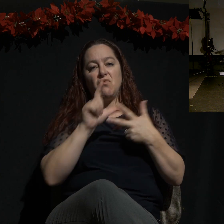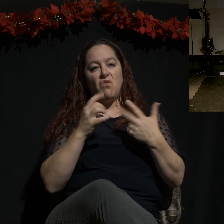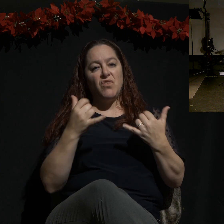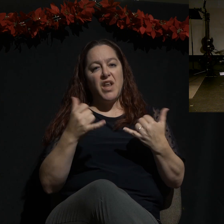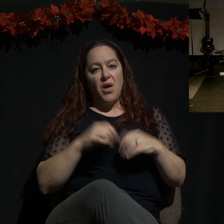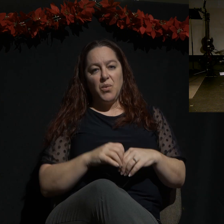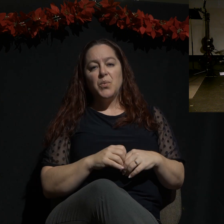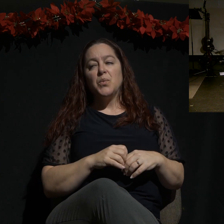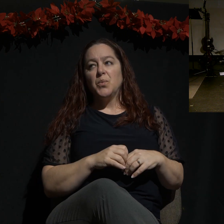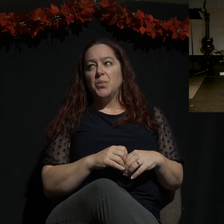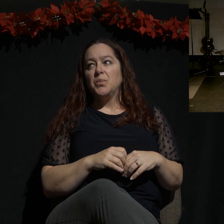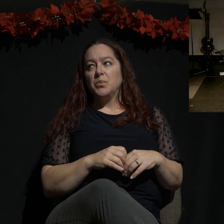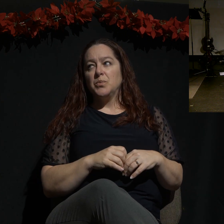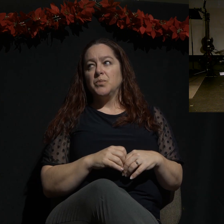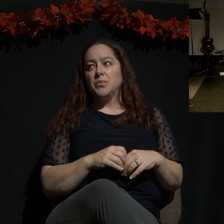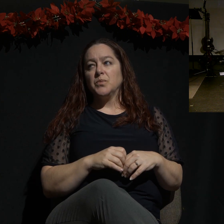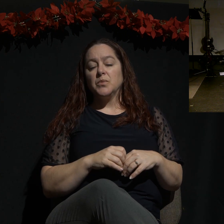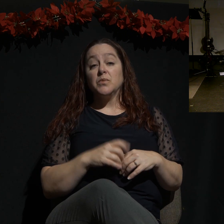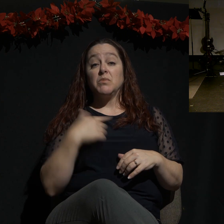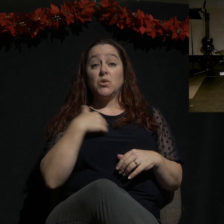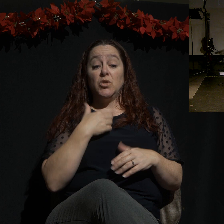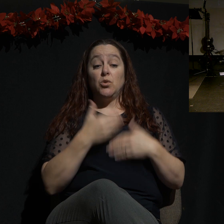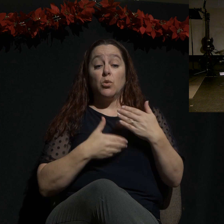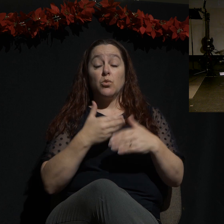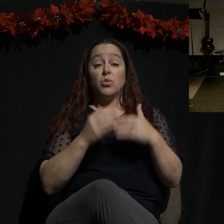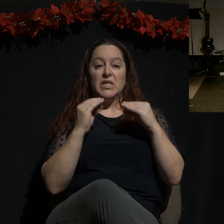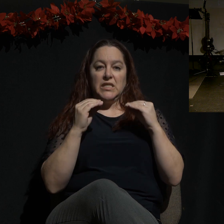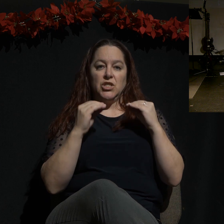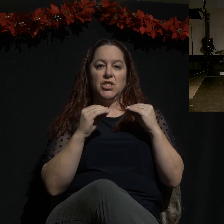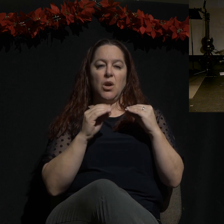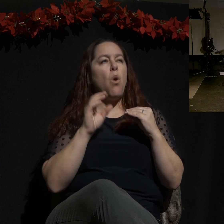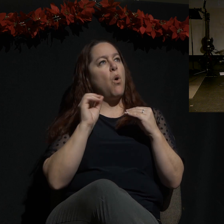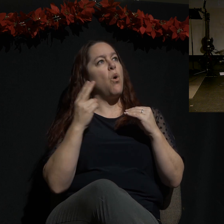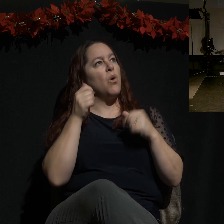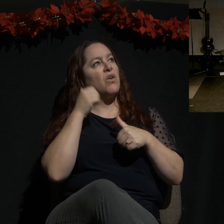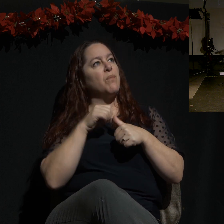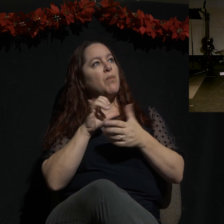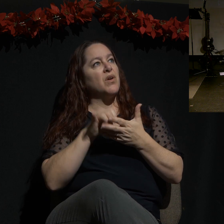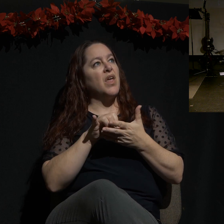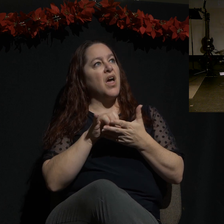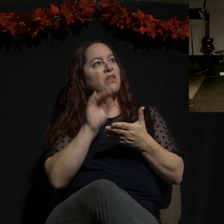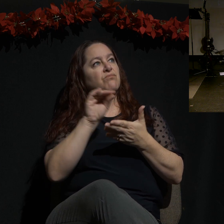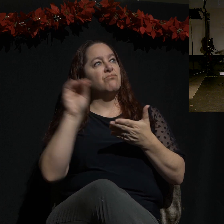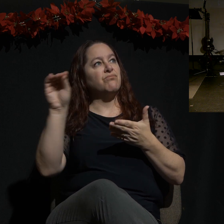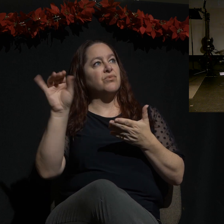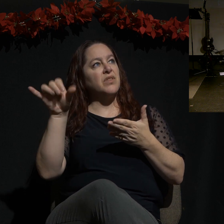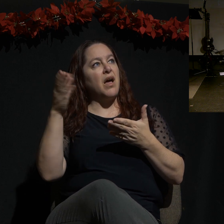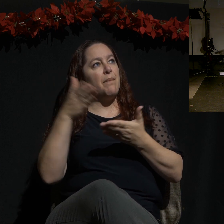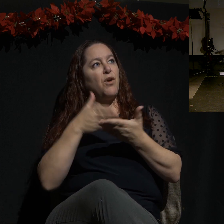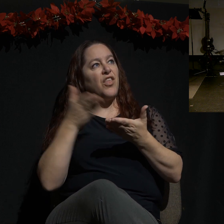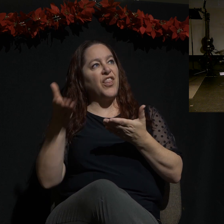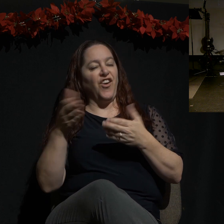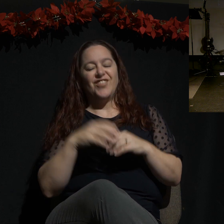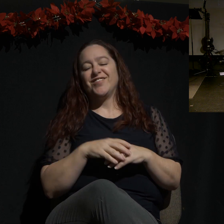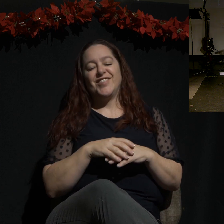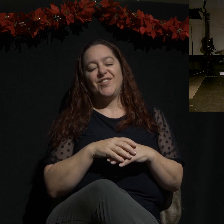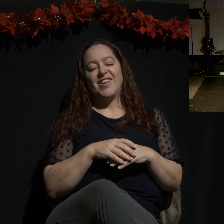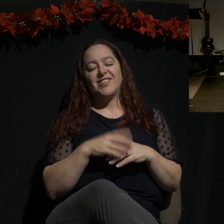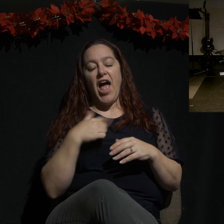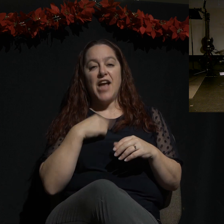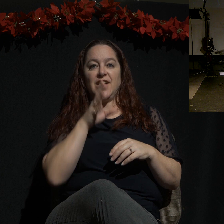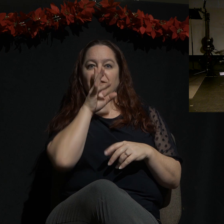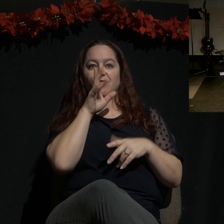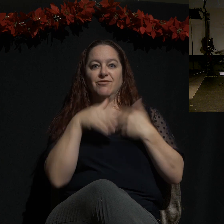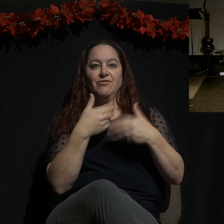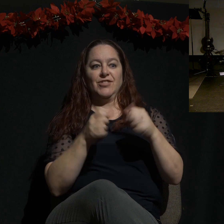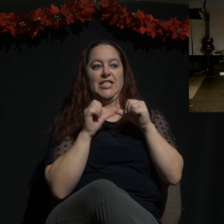there. And as we get through the teaching, you can just be like, oh, yeah, I remember that. That's probably where he meant for this to be filled in at. So we'll just do that